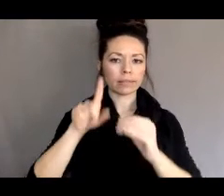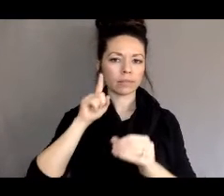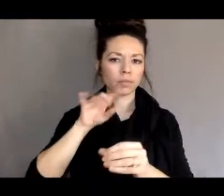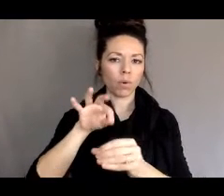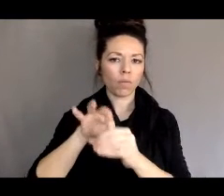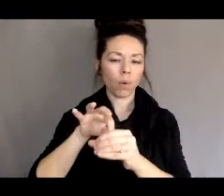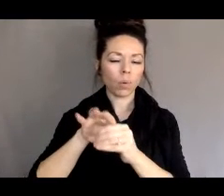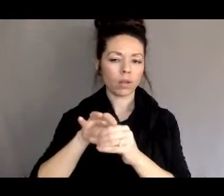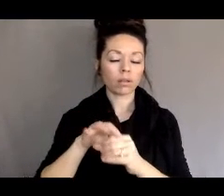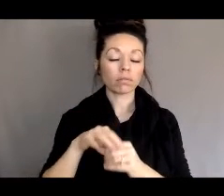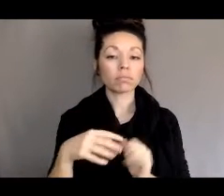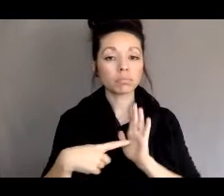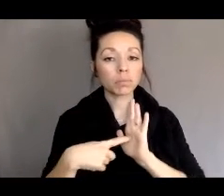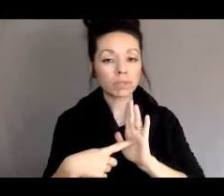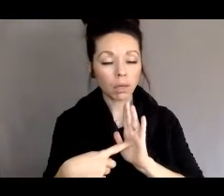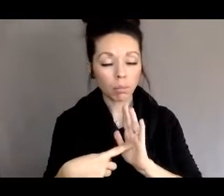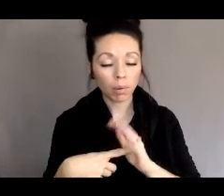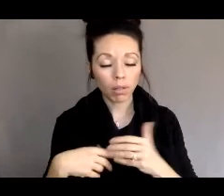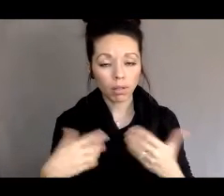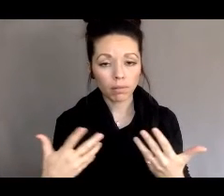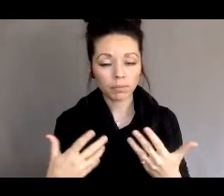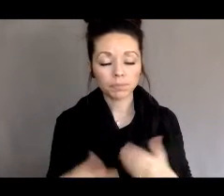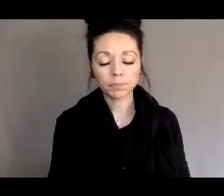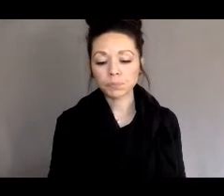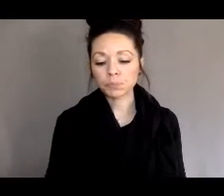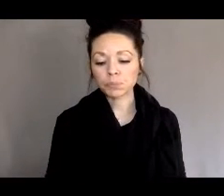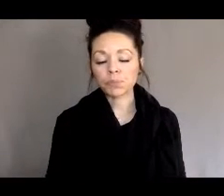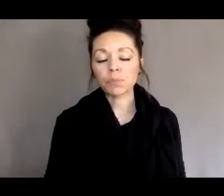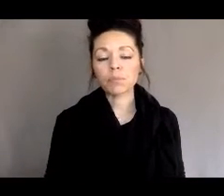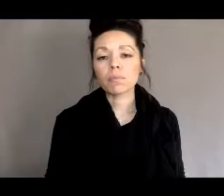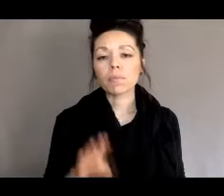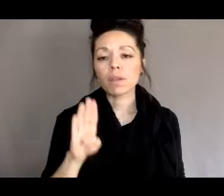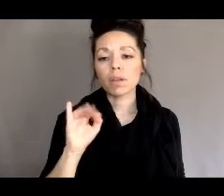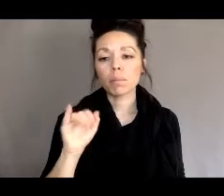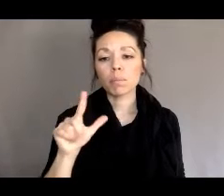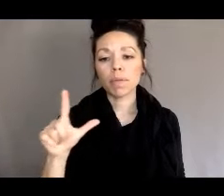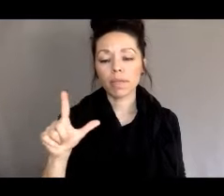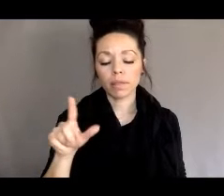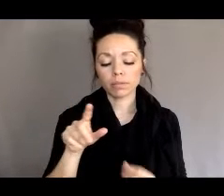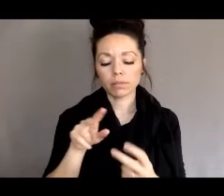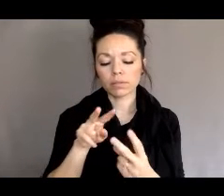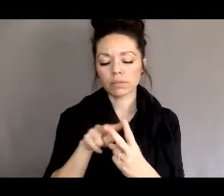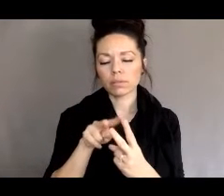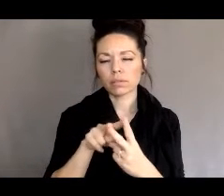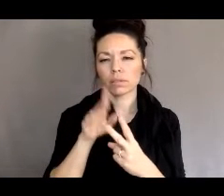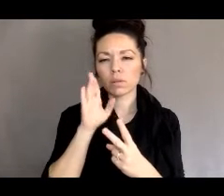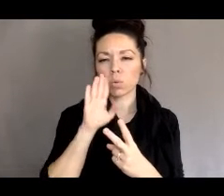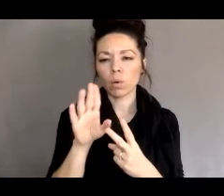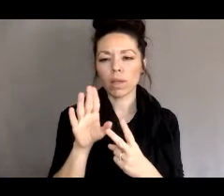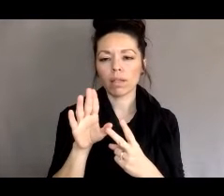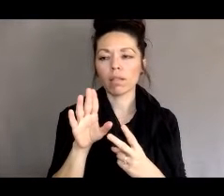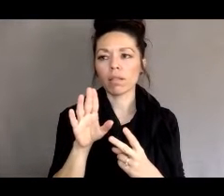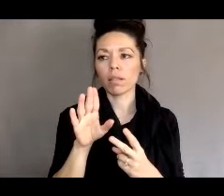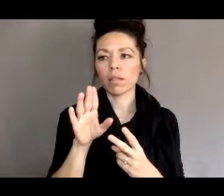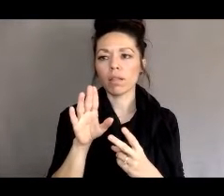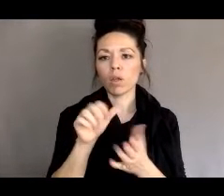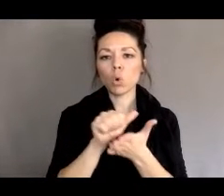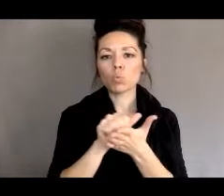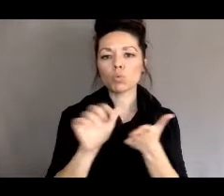are monitoring a couple of bills that would eliminate the permanent early